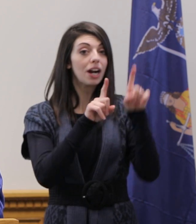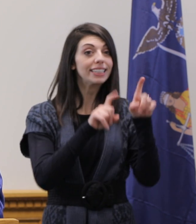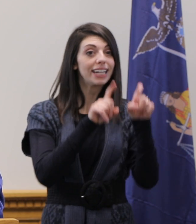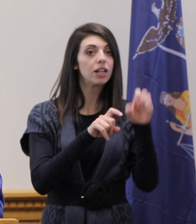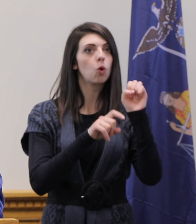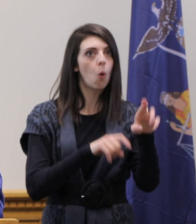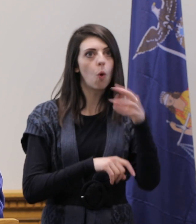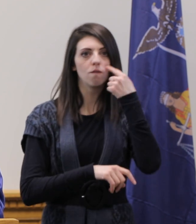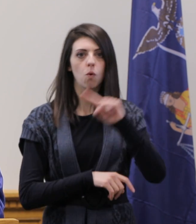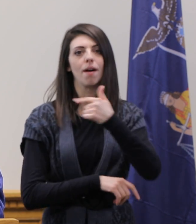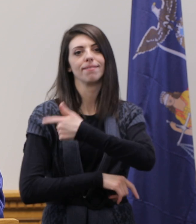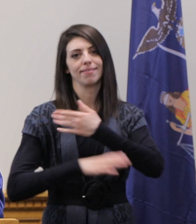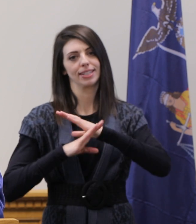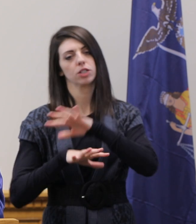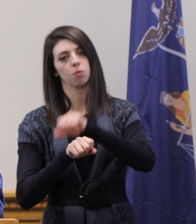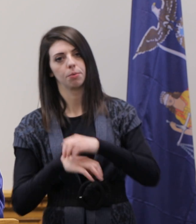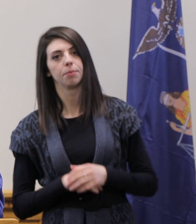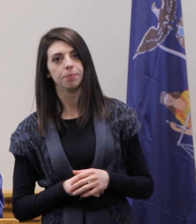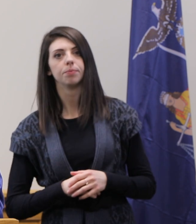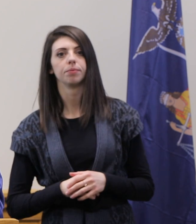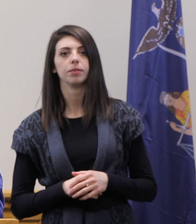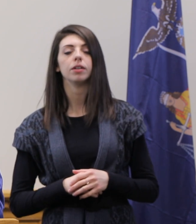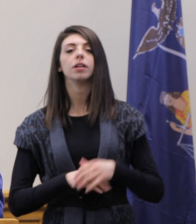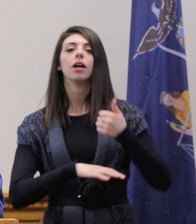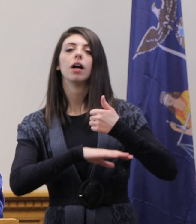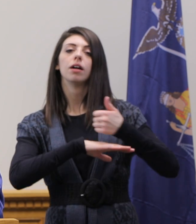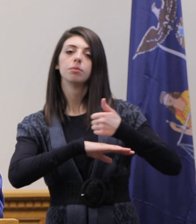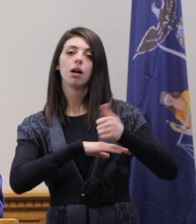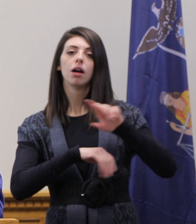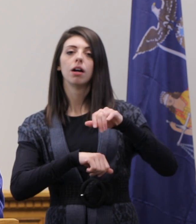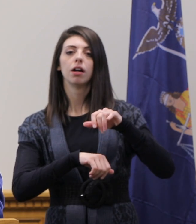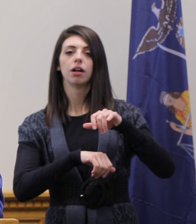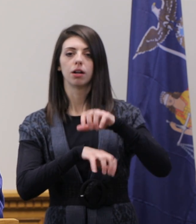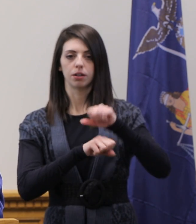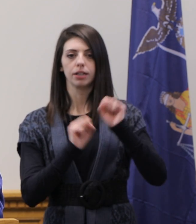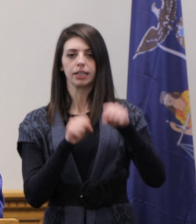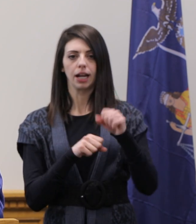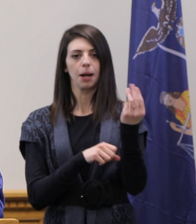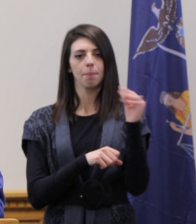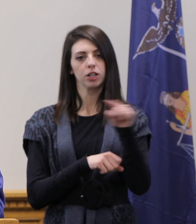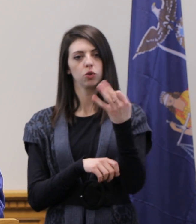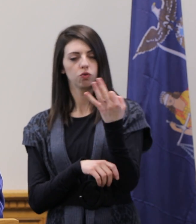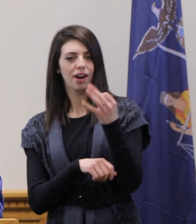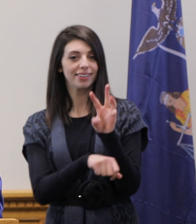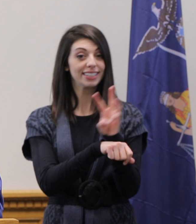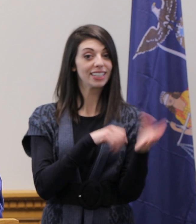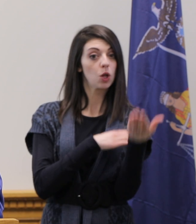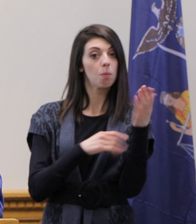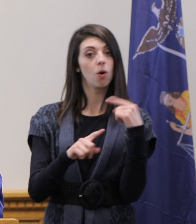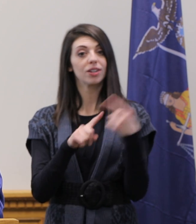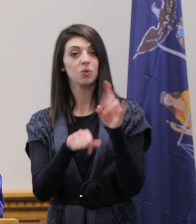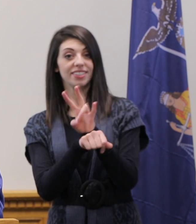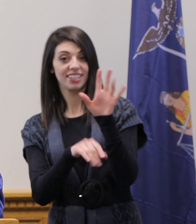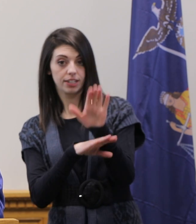vaccination appointments. Transportation is available Monday through Friday between 6 a.m. and 7 p.m. Appointments for rides